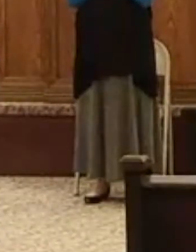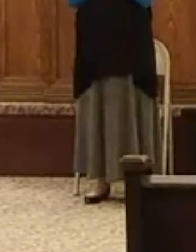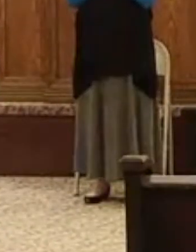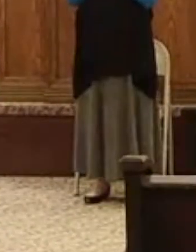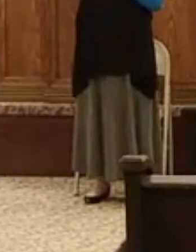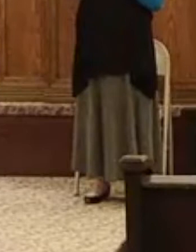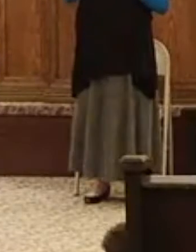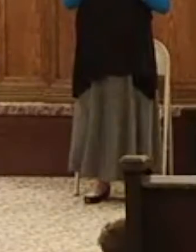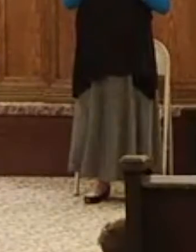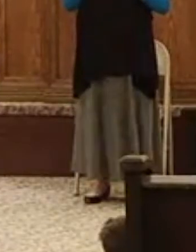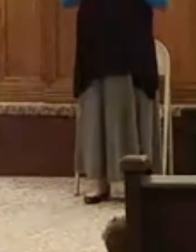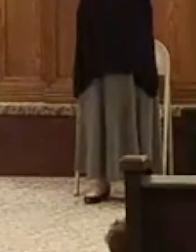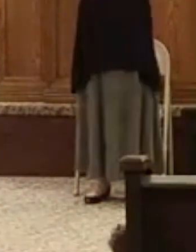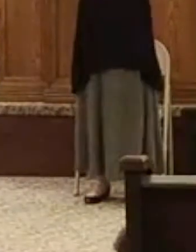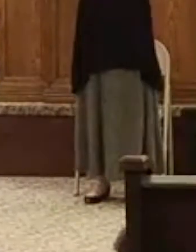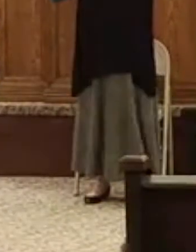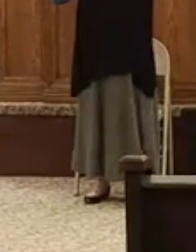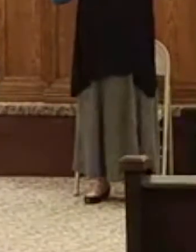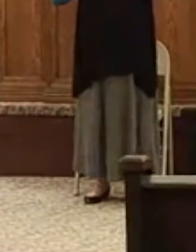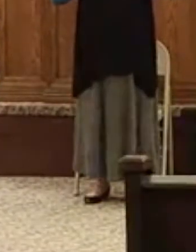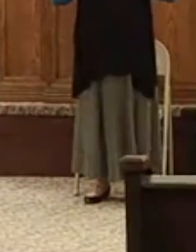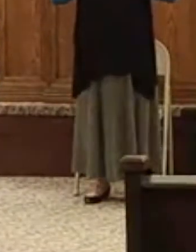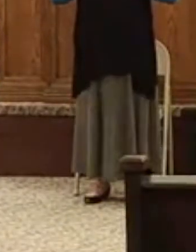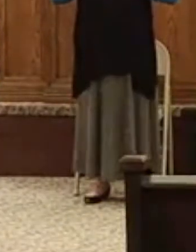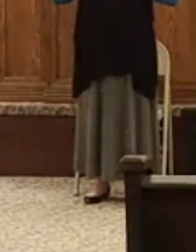your light shine in the city?